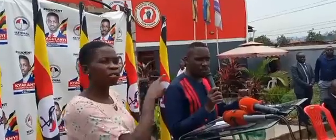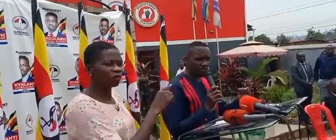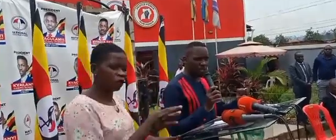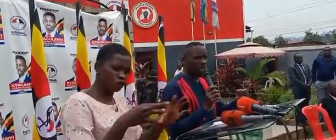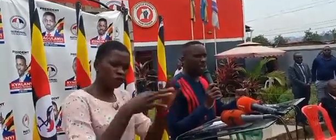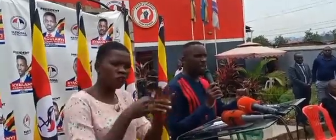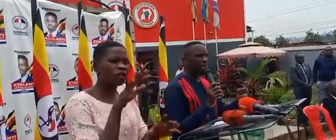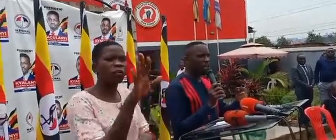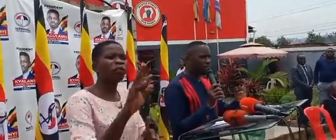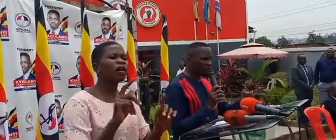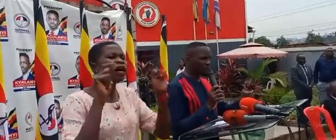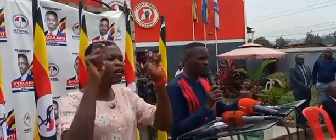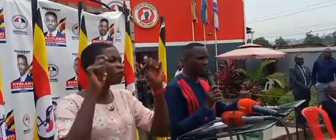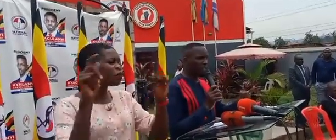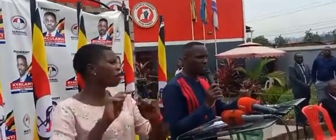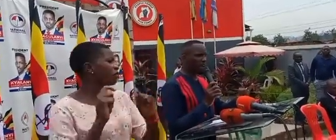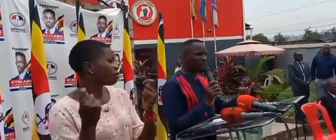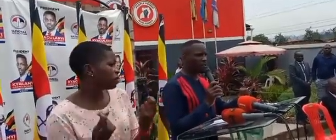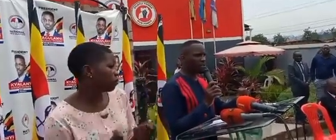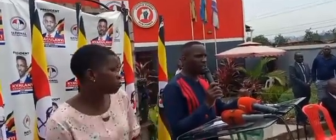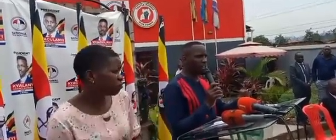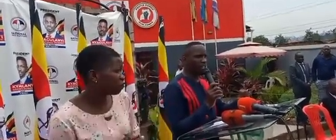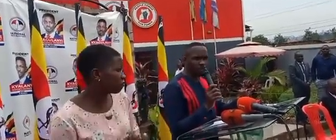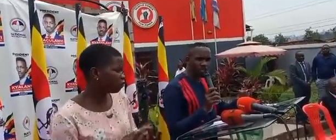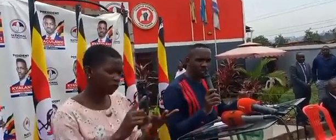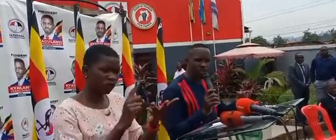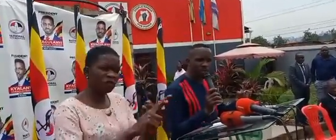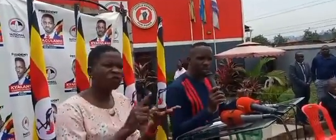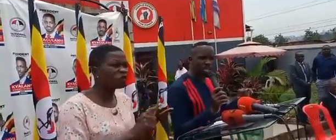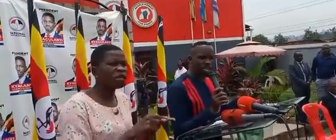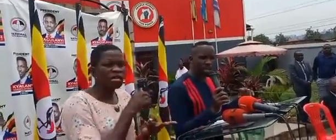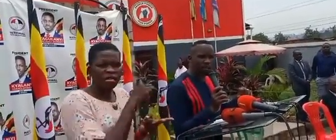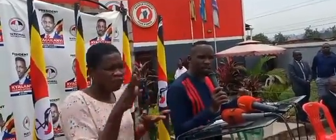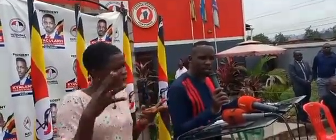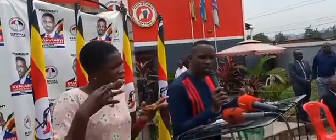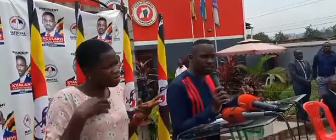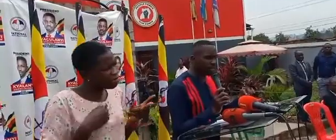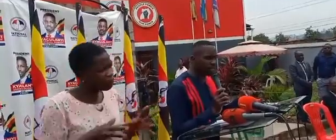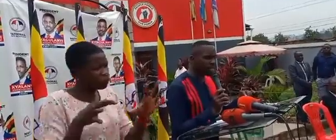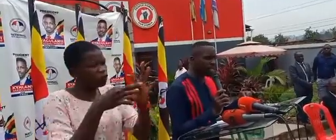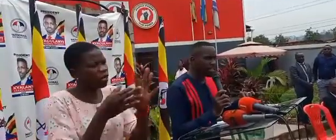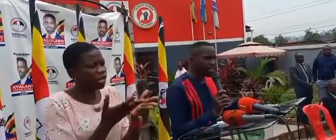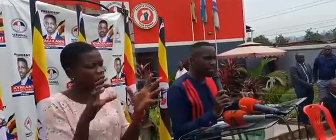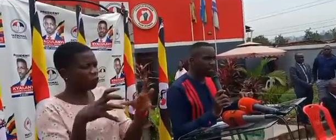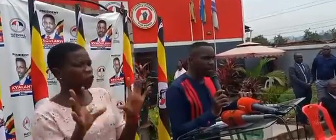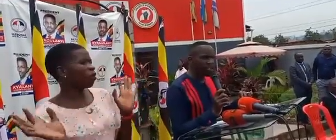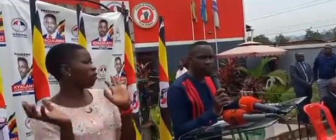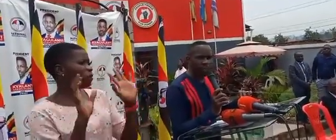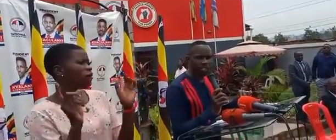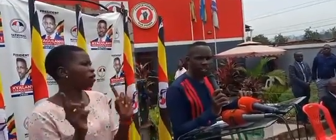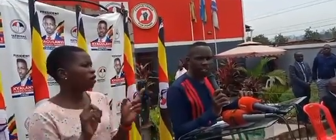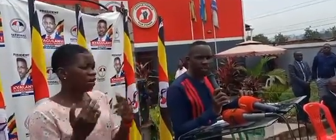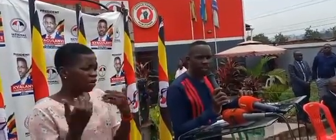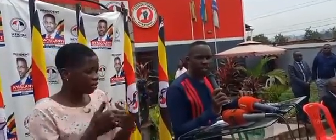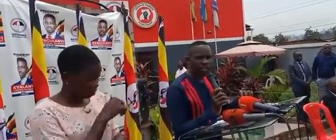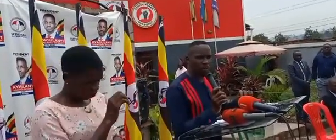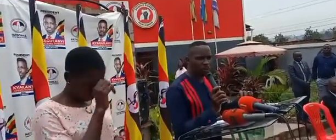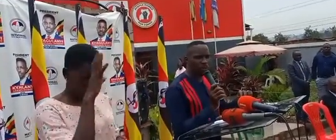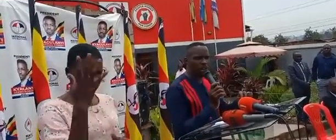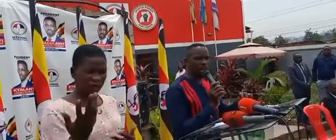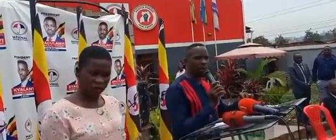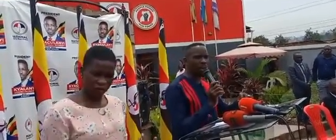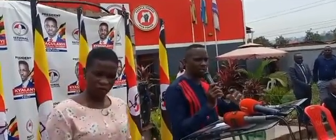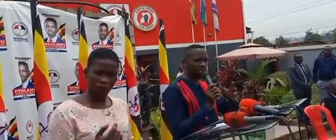team. Number two, I've not accepted to be on any campaign team. And so I was surprised at a